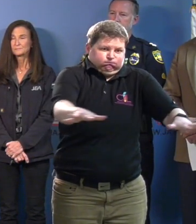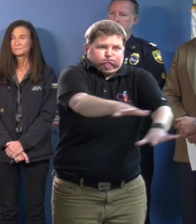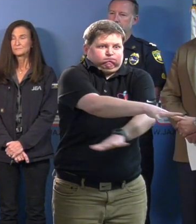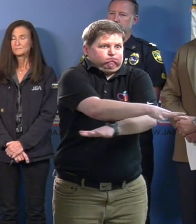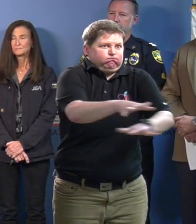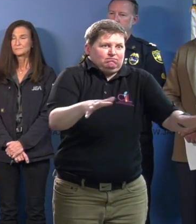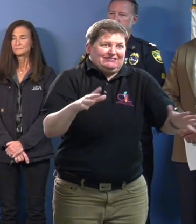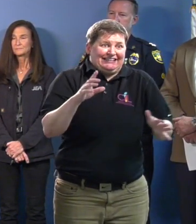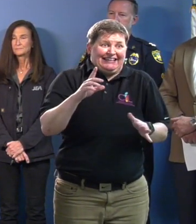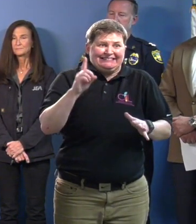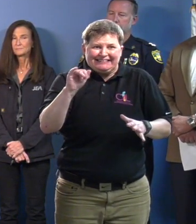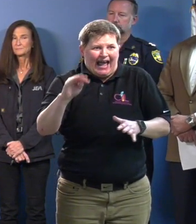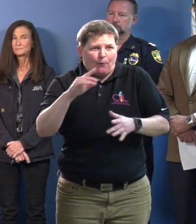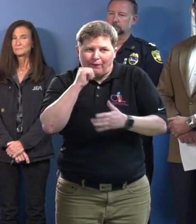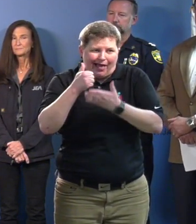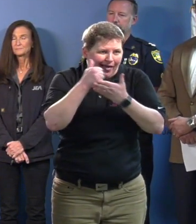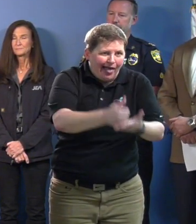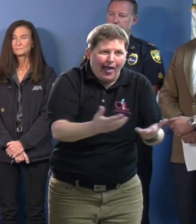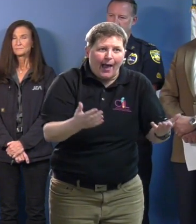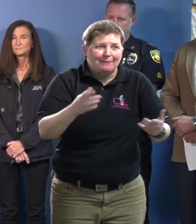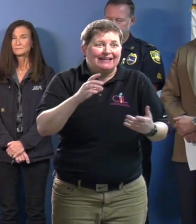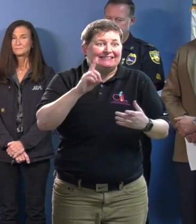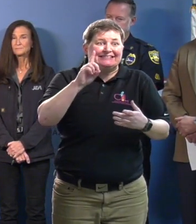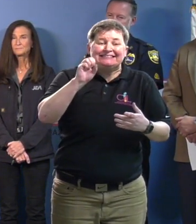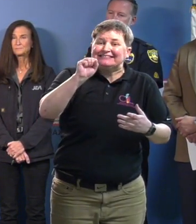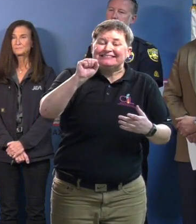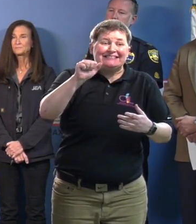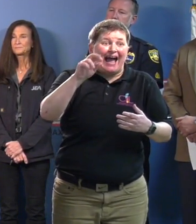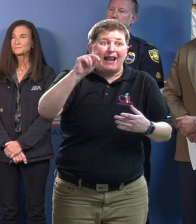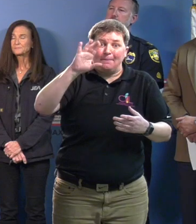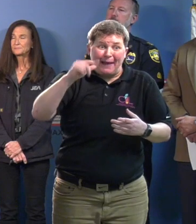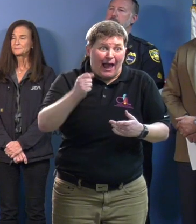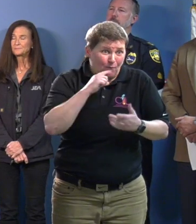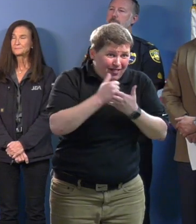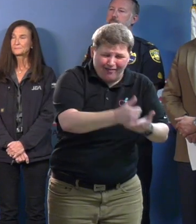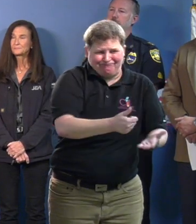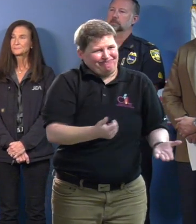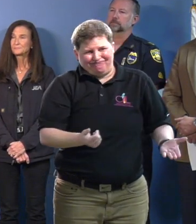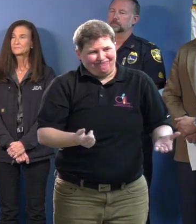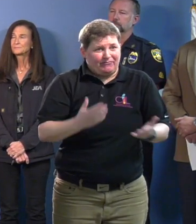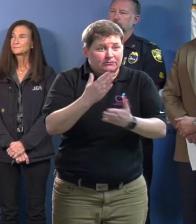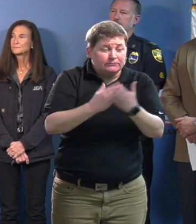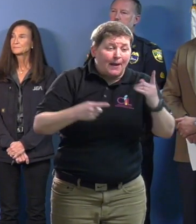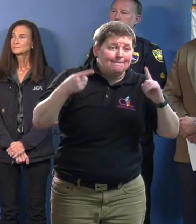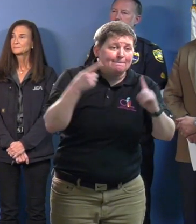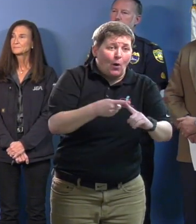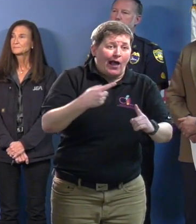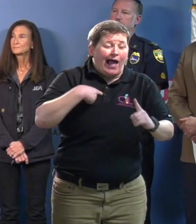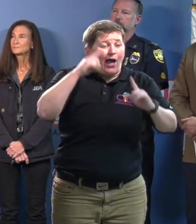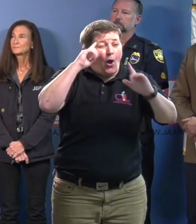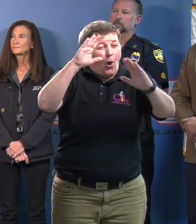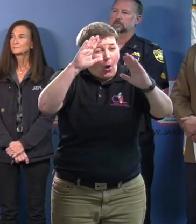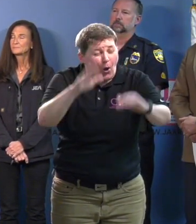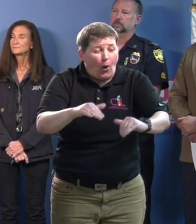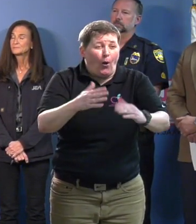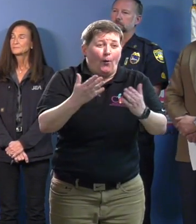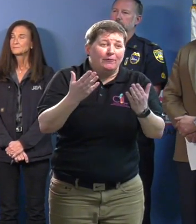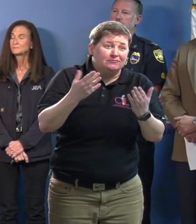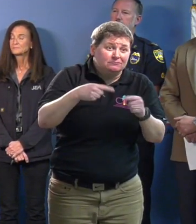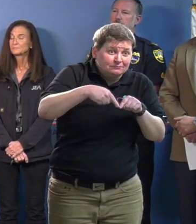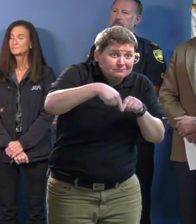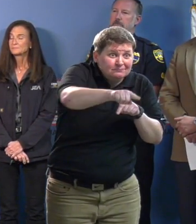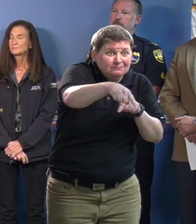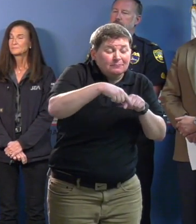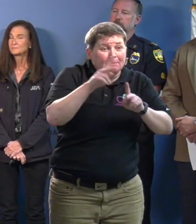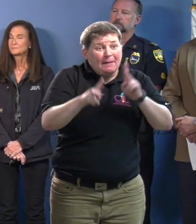are really not going to do much to help over there. And at some point, I hope that folks will take what the city